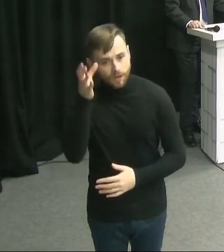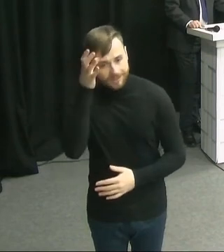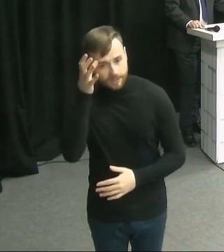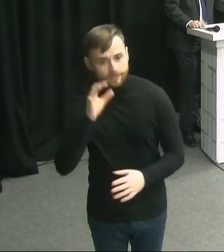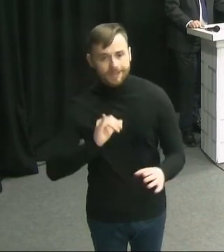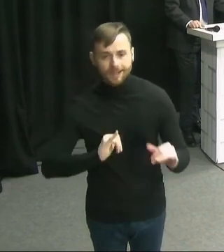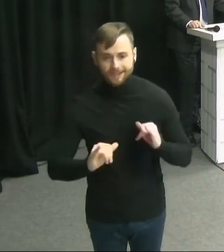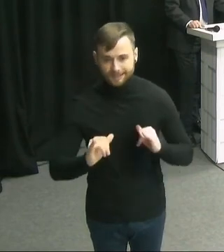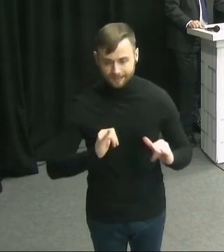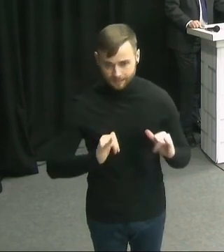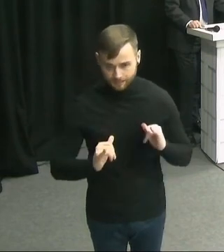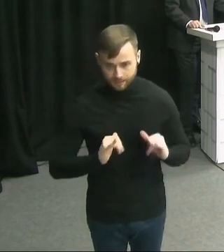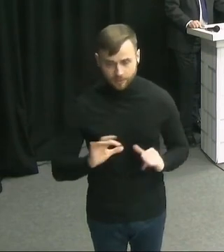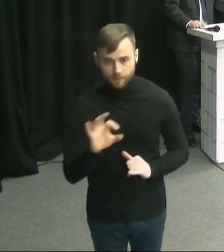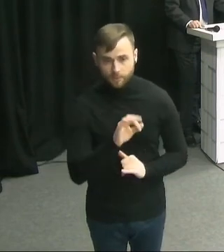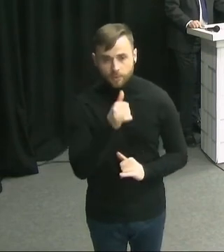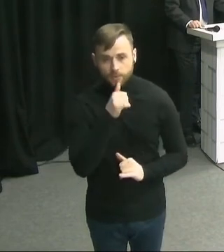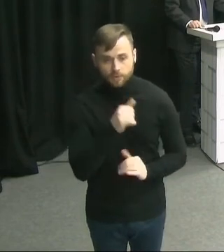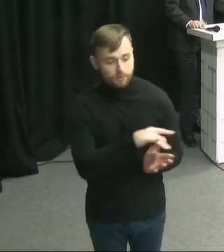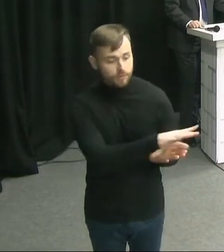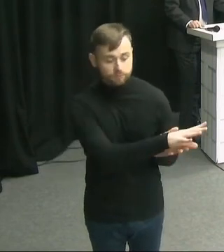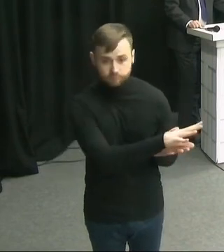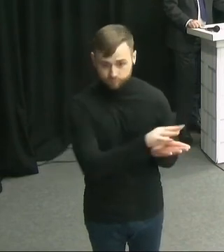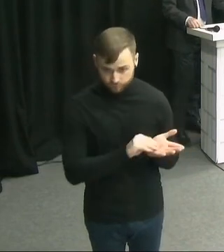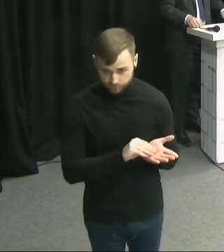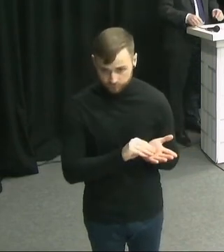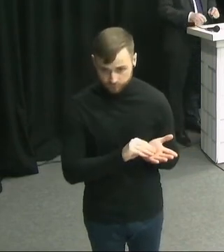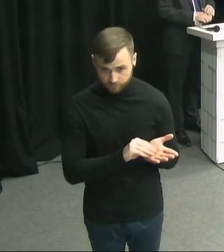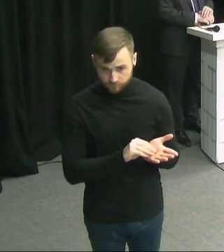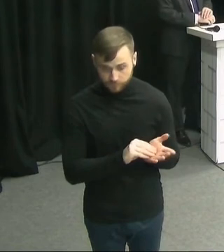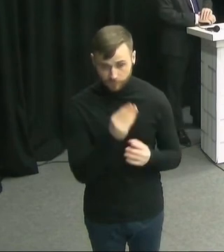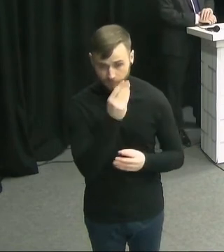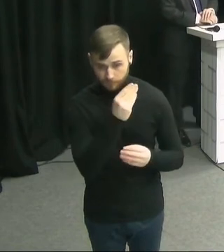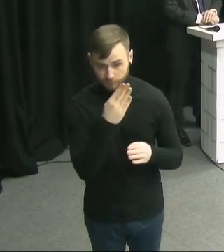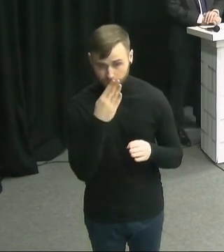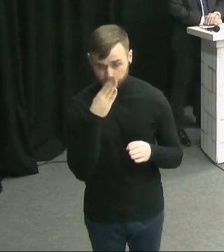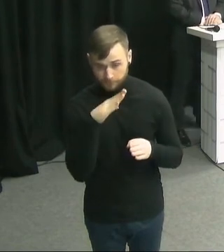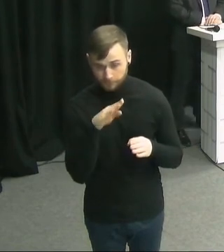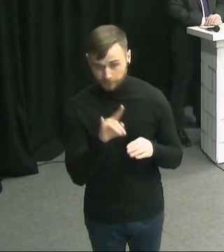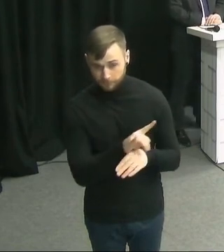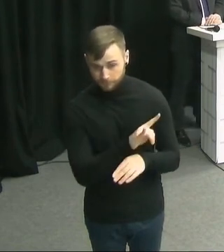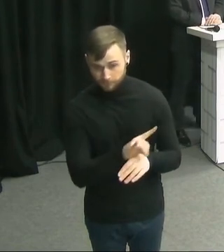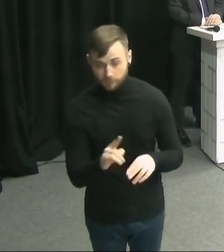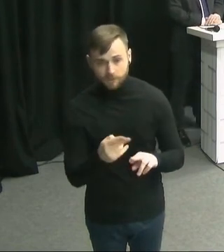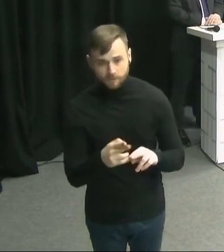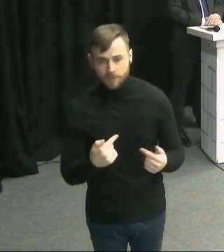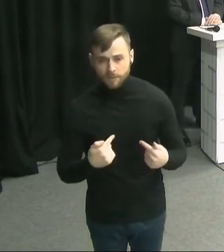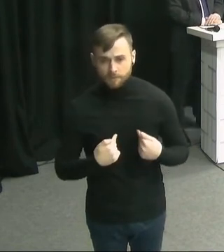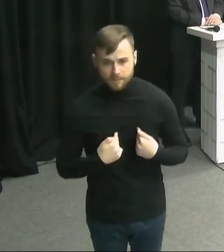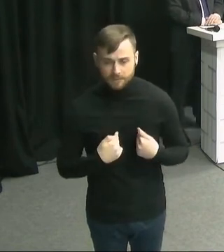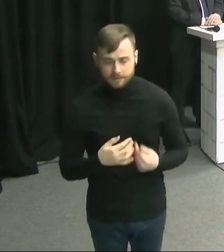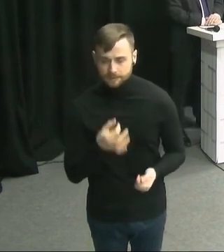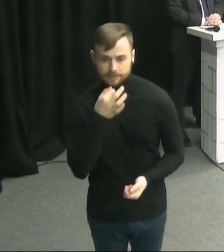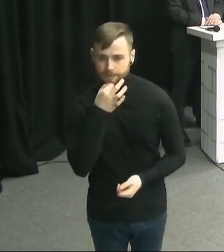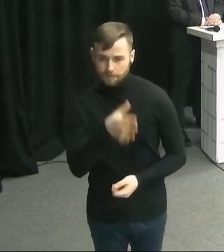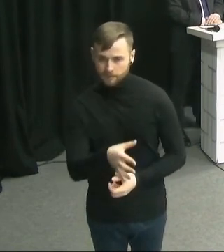and we were drafting a new ethics code and we discussed cheating. I think we